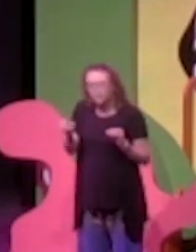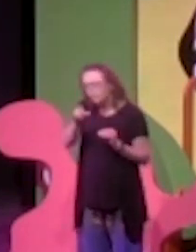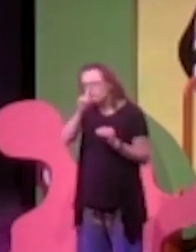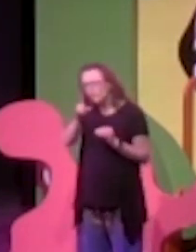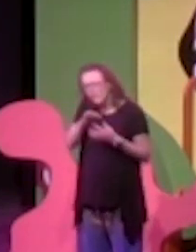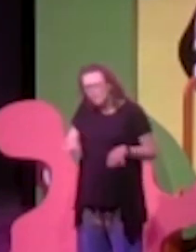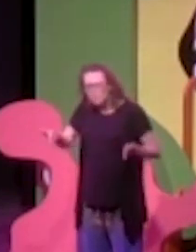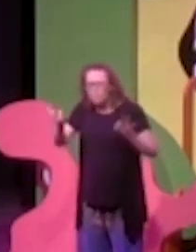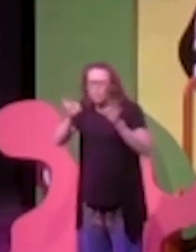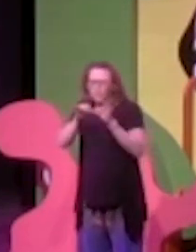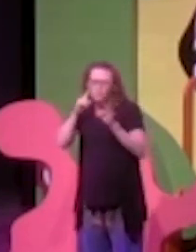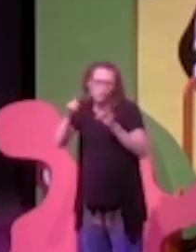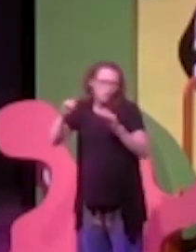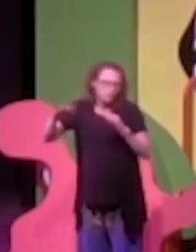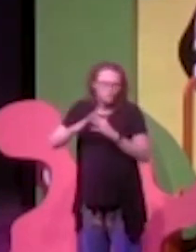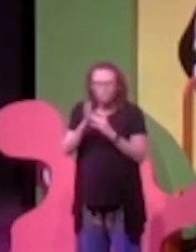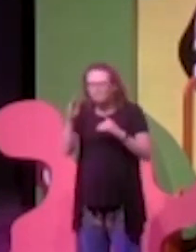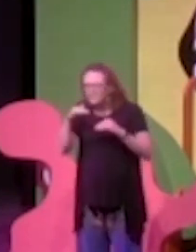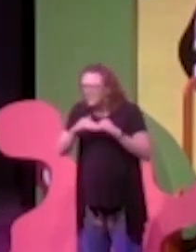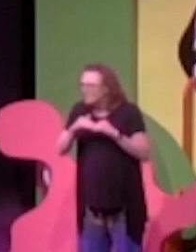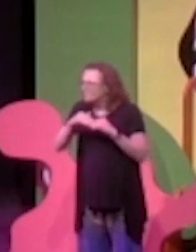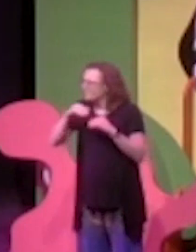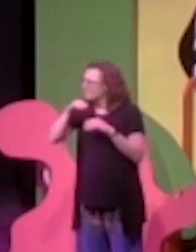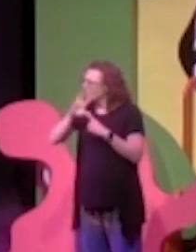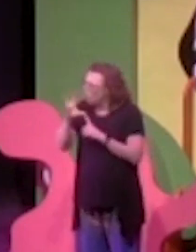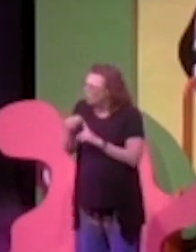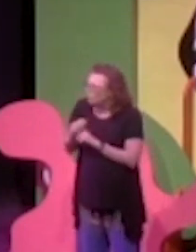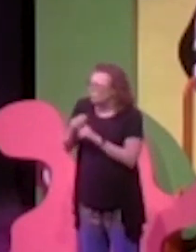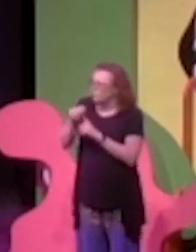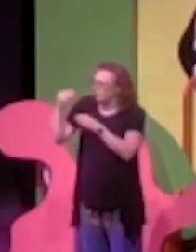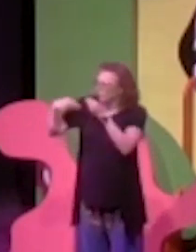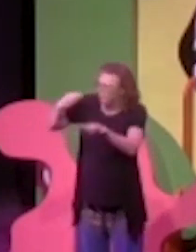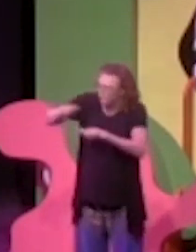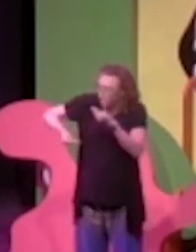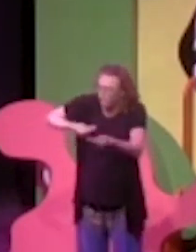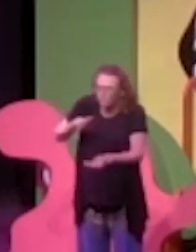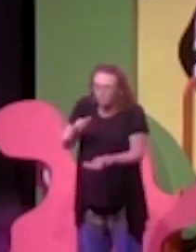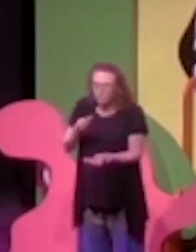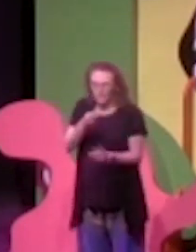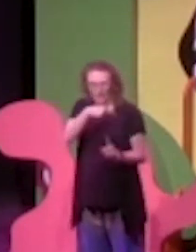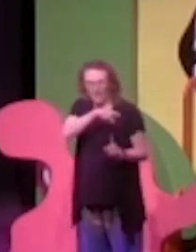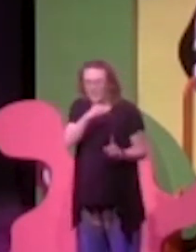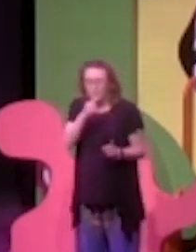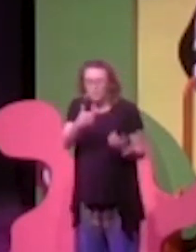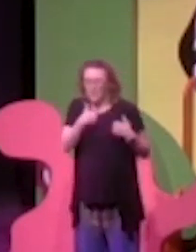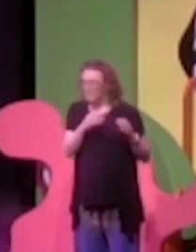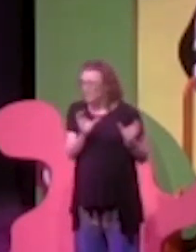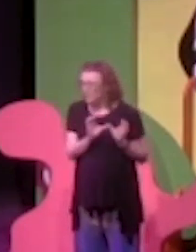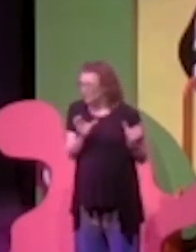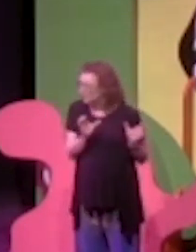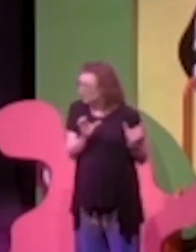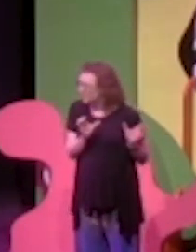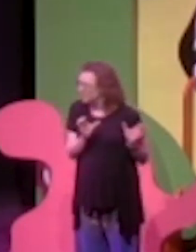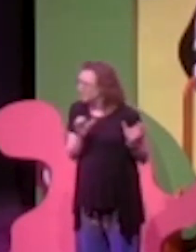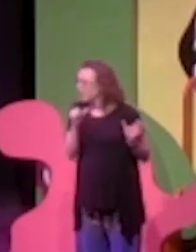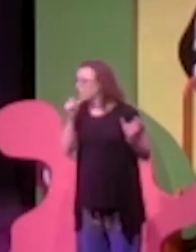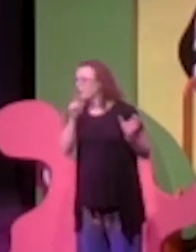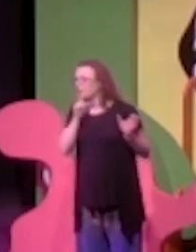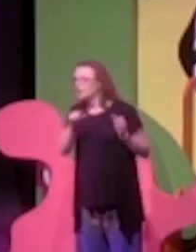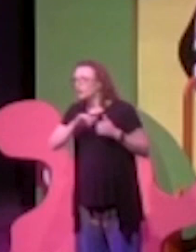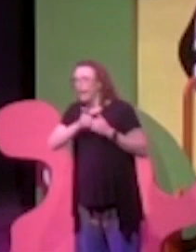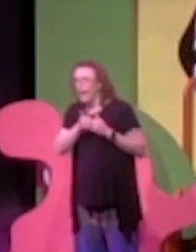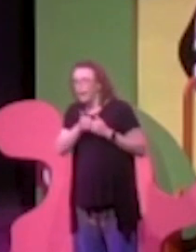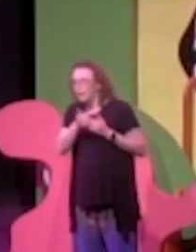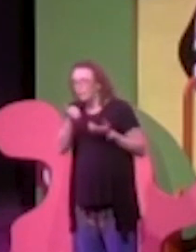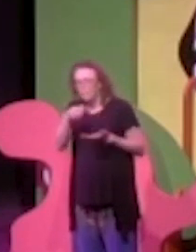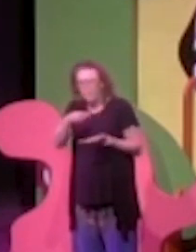you know, who don't have the credentials, you know, but they do, well, they still do go out and teach and stuff, and I'm not sure how the funding comes or what